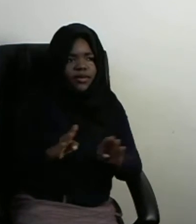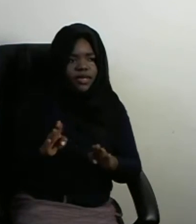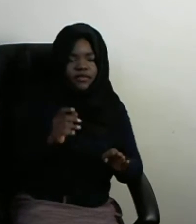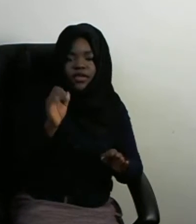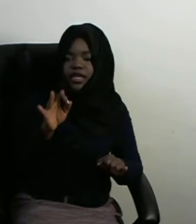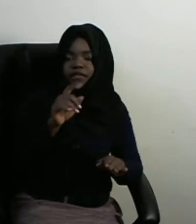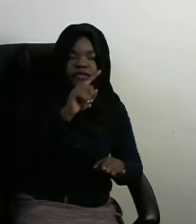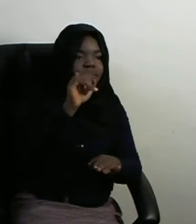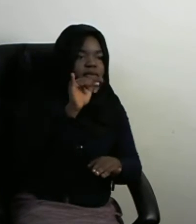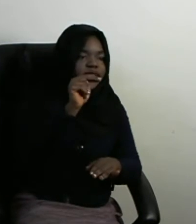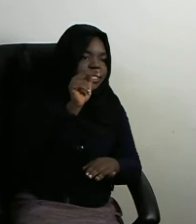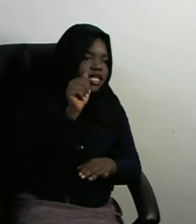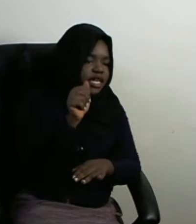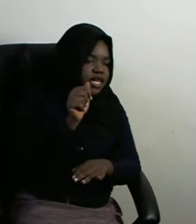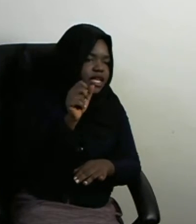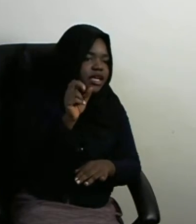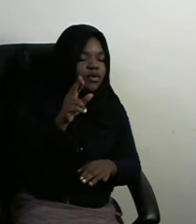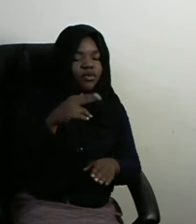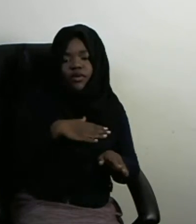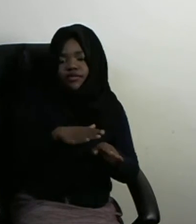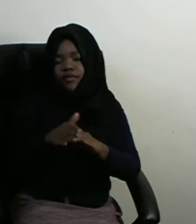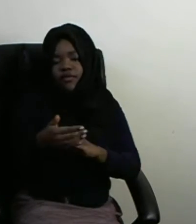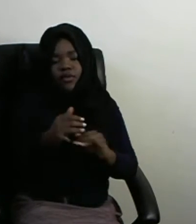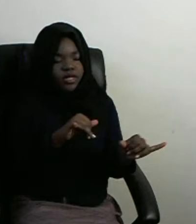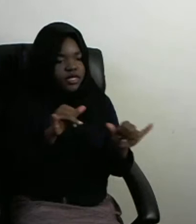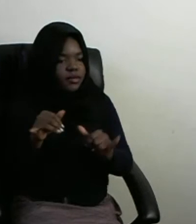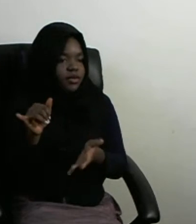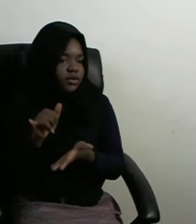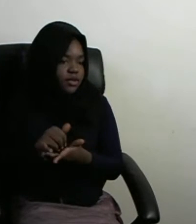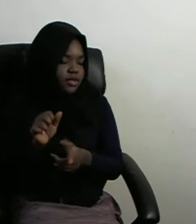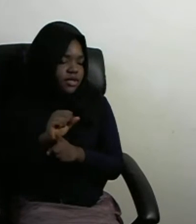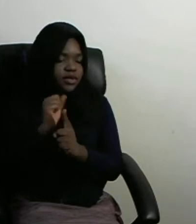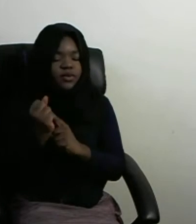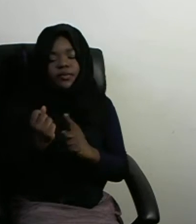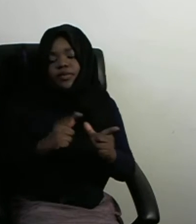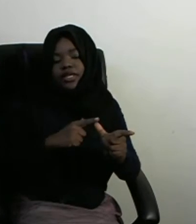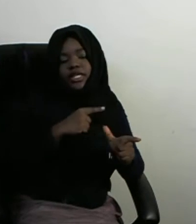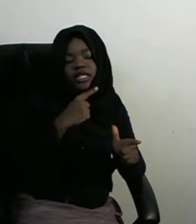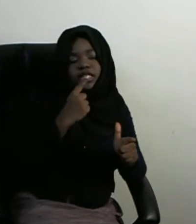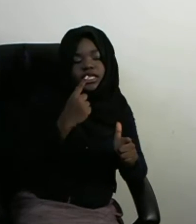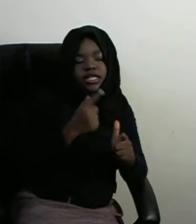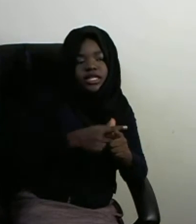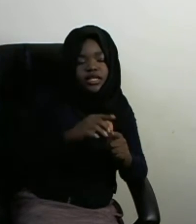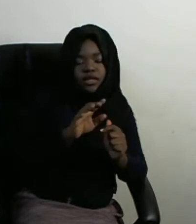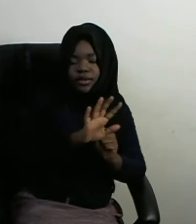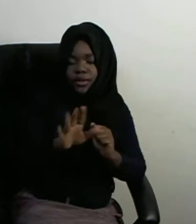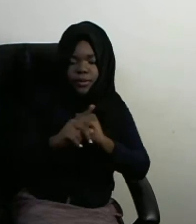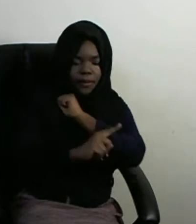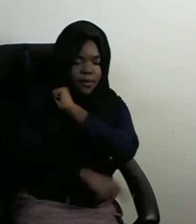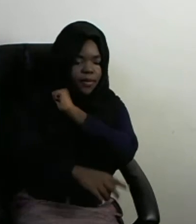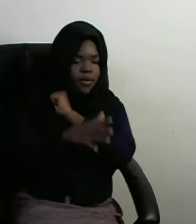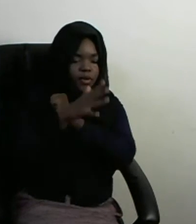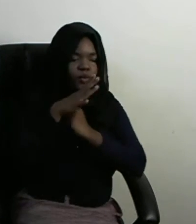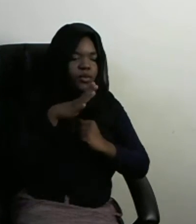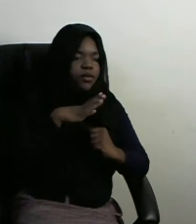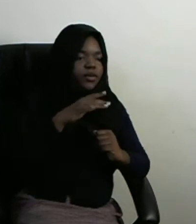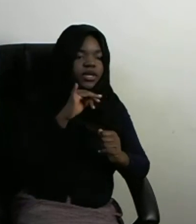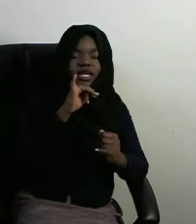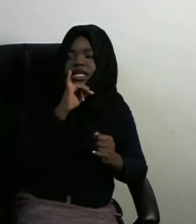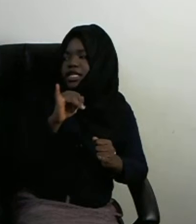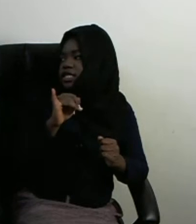they commit zina, if they commit something similar to zina, then their punishment is half